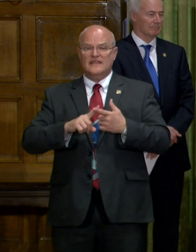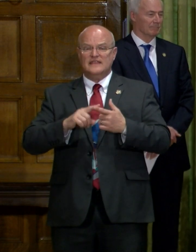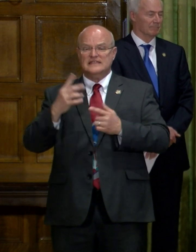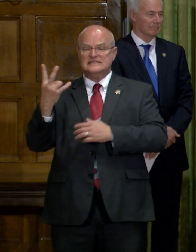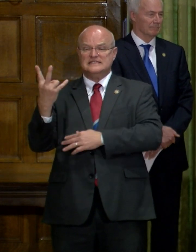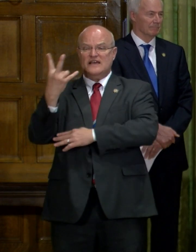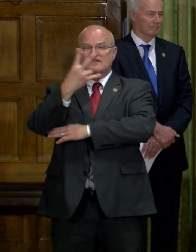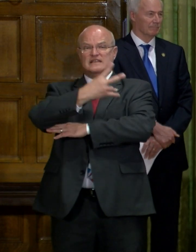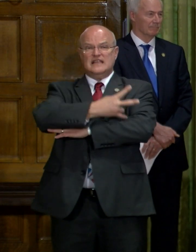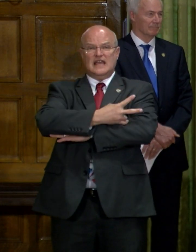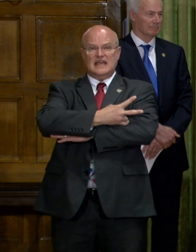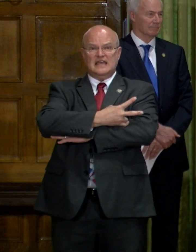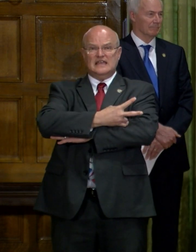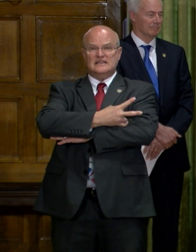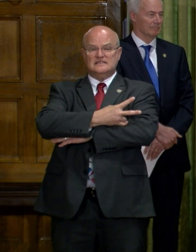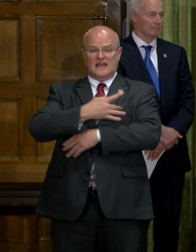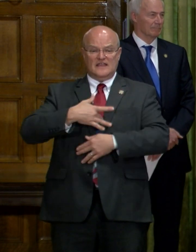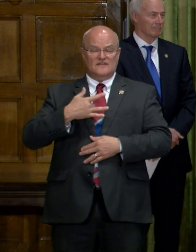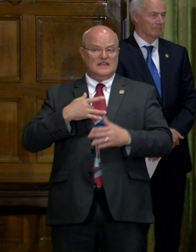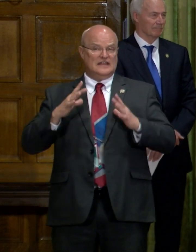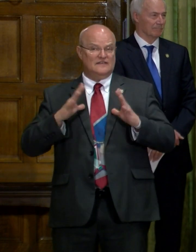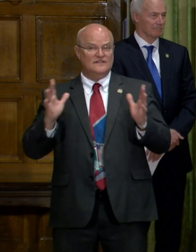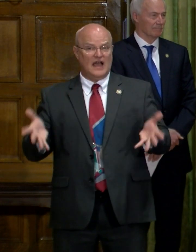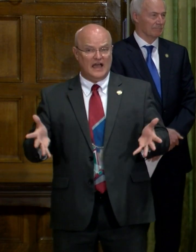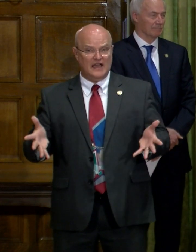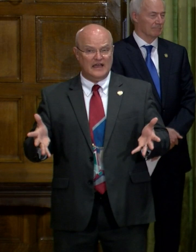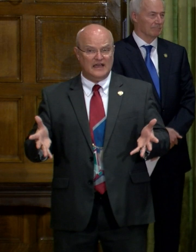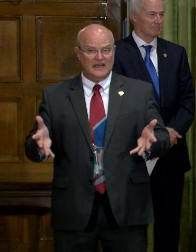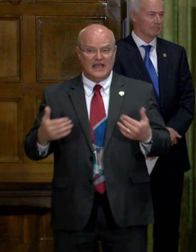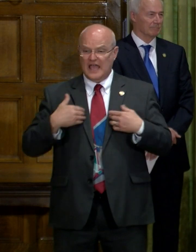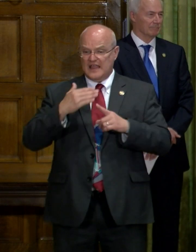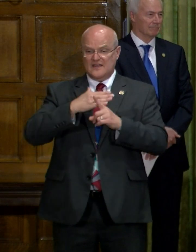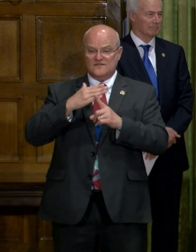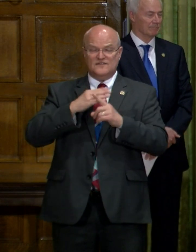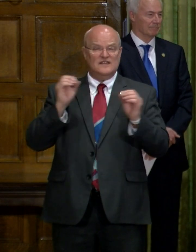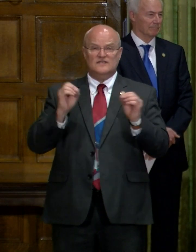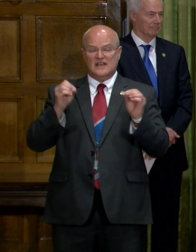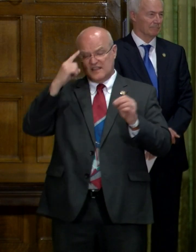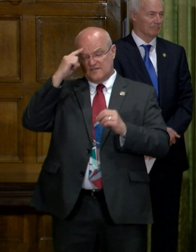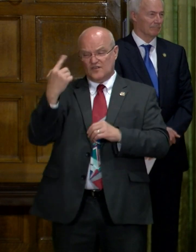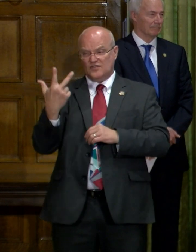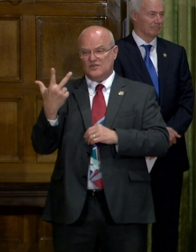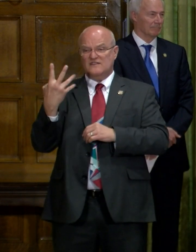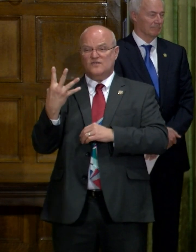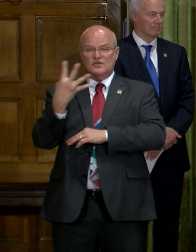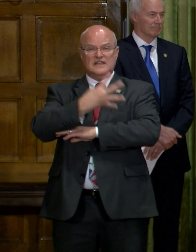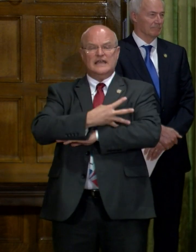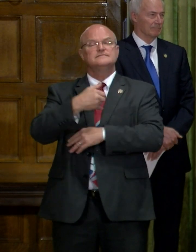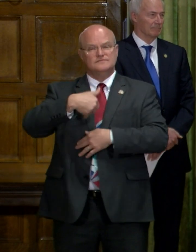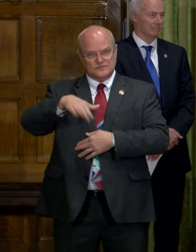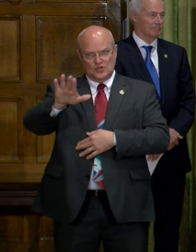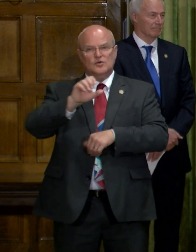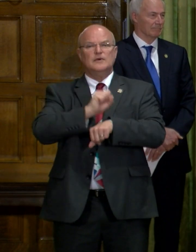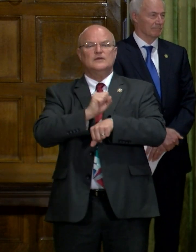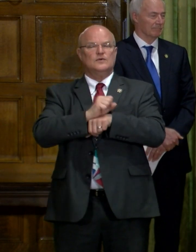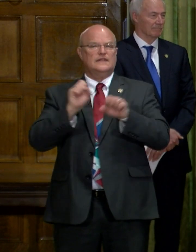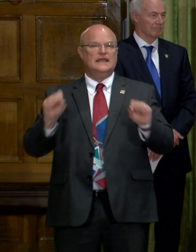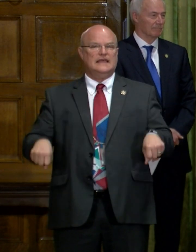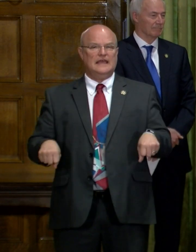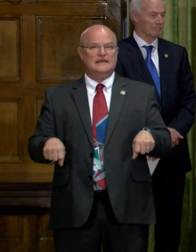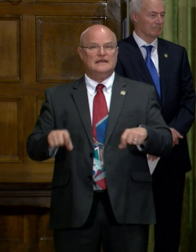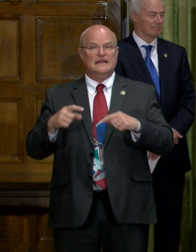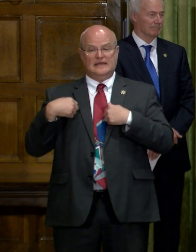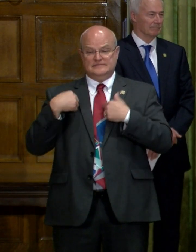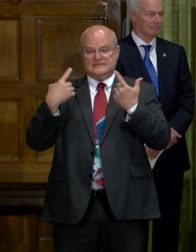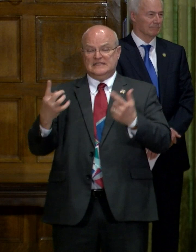7 days later they're feeling fine and they've not had a fever for 3 or 4 days, they can go back to work. Now, if it's